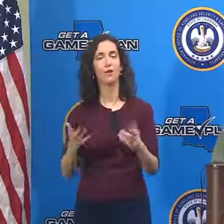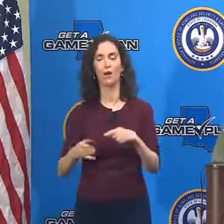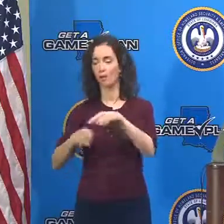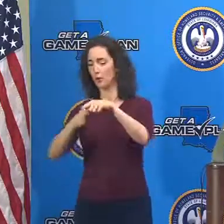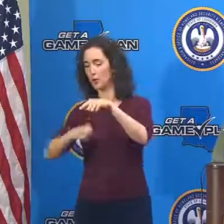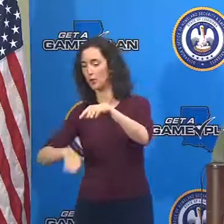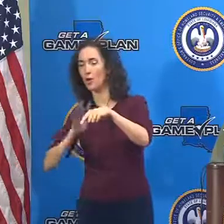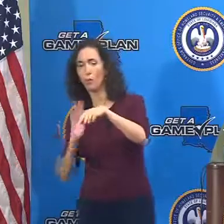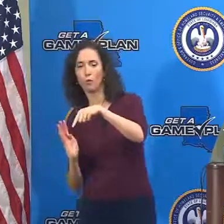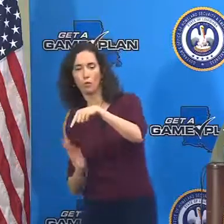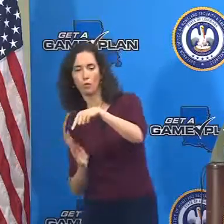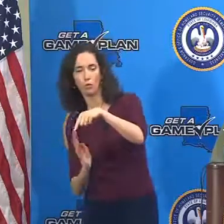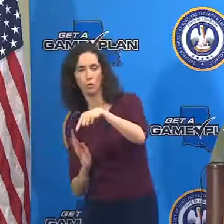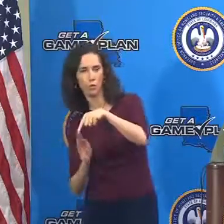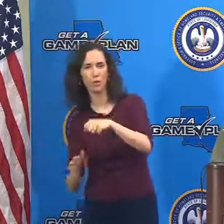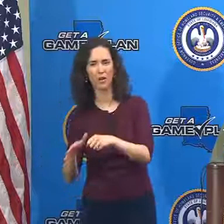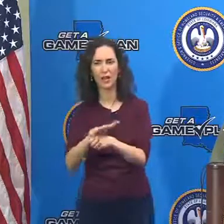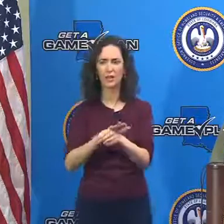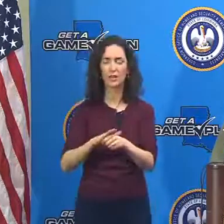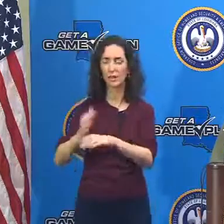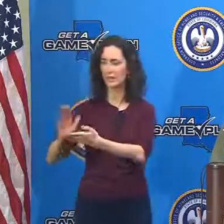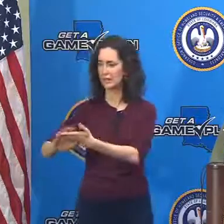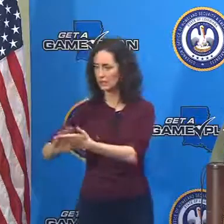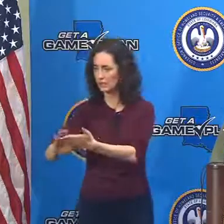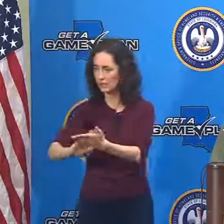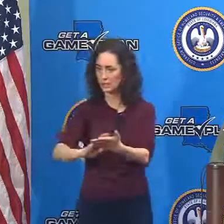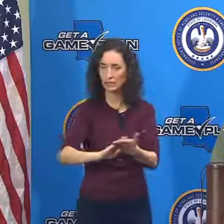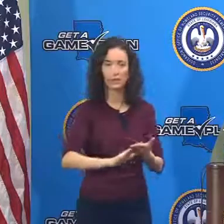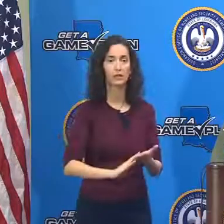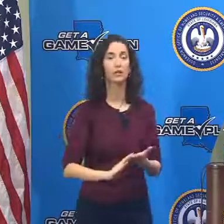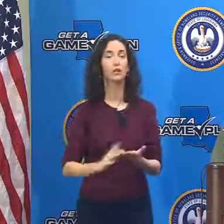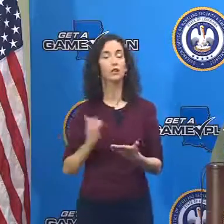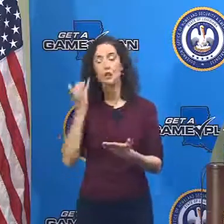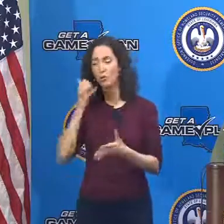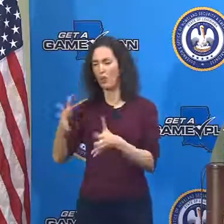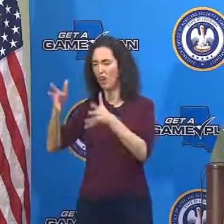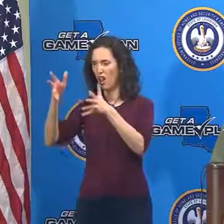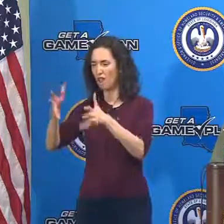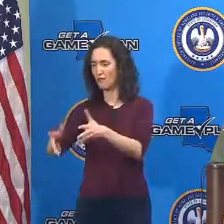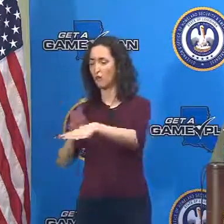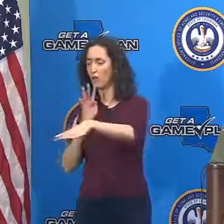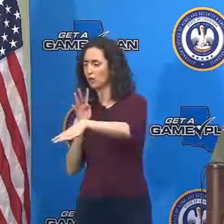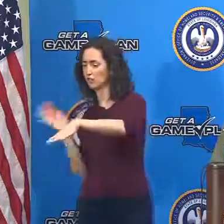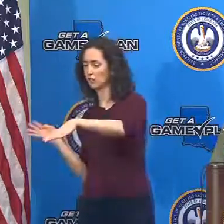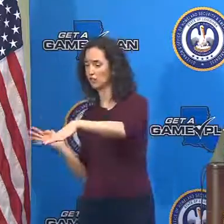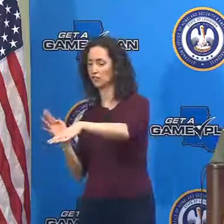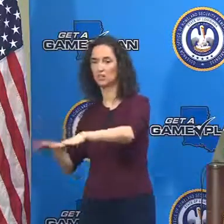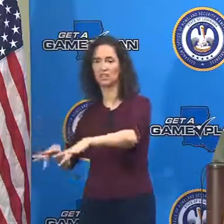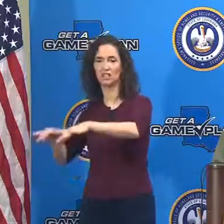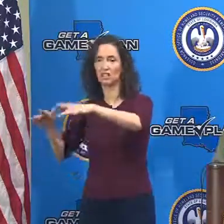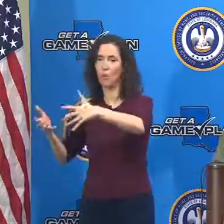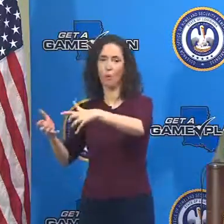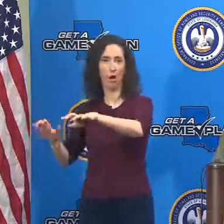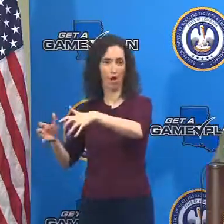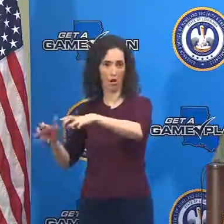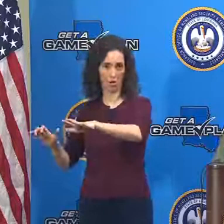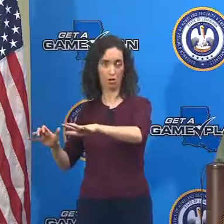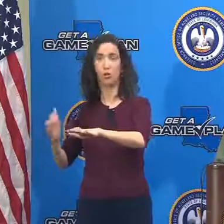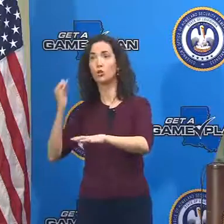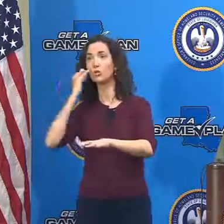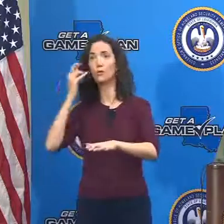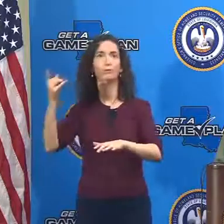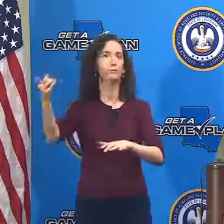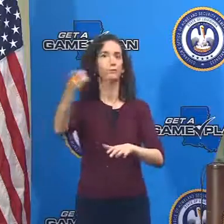box culverts in the impacted area to ensure that there are no residual debris left in the system should we have an